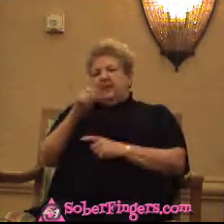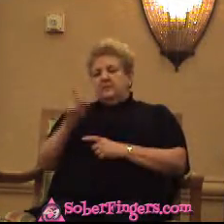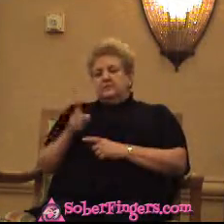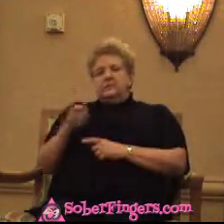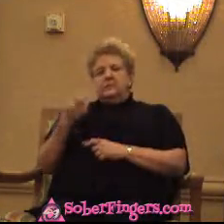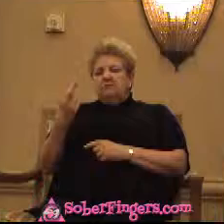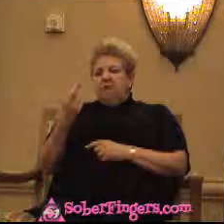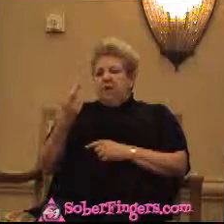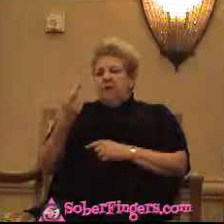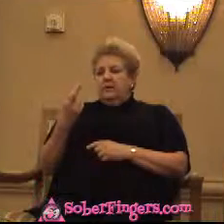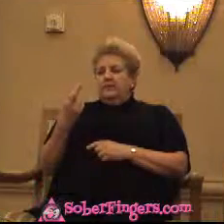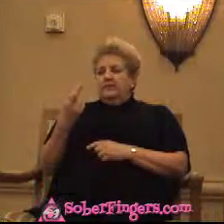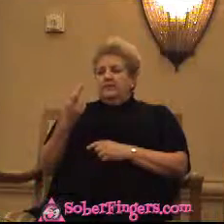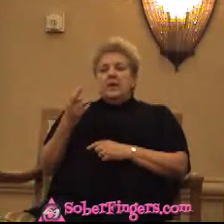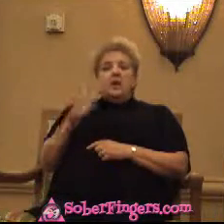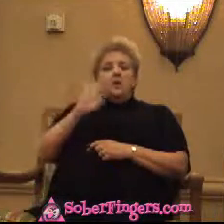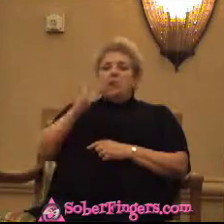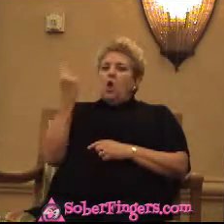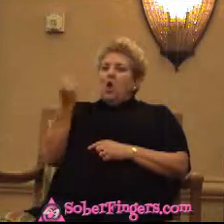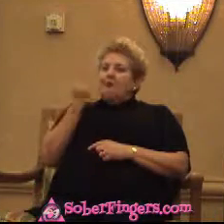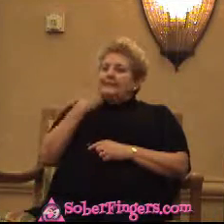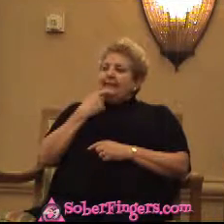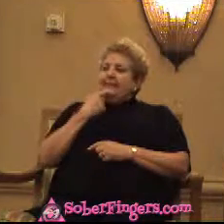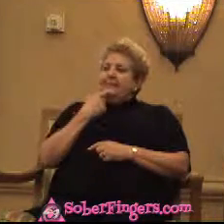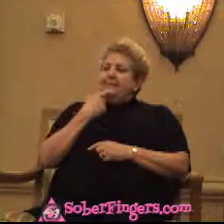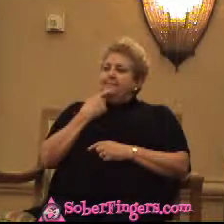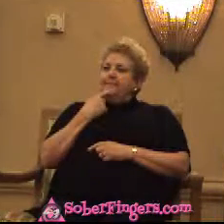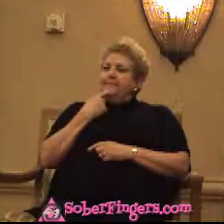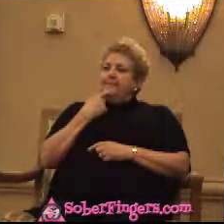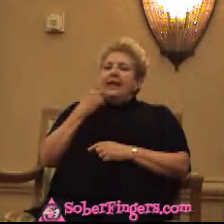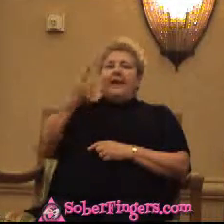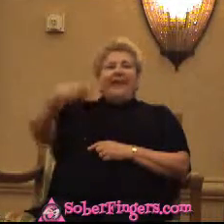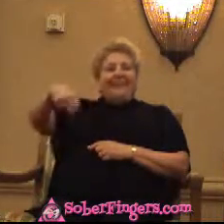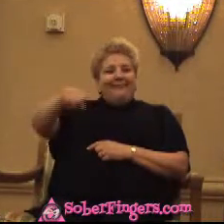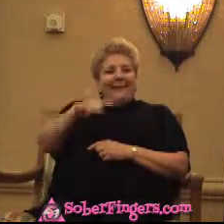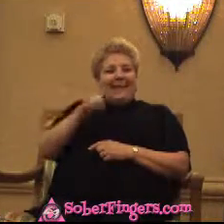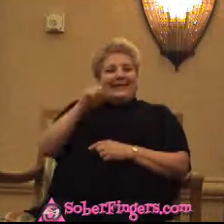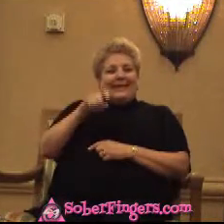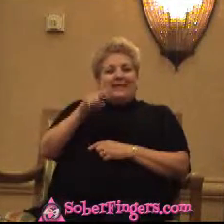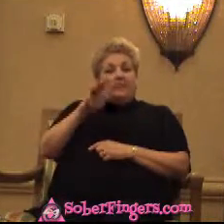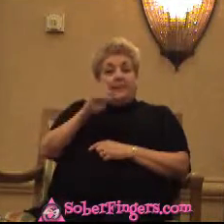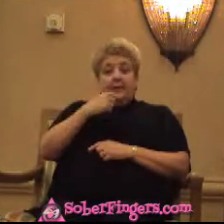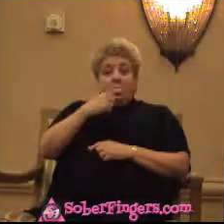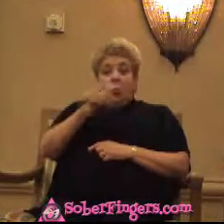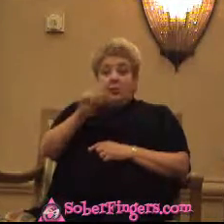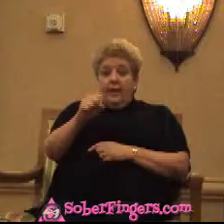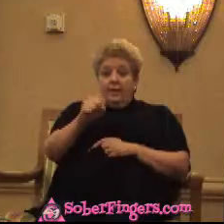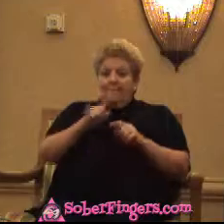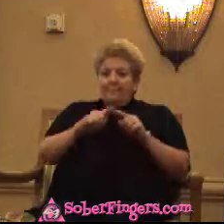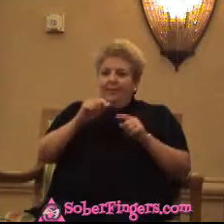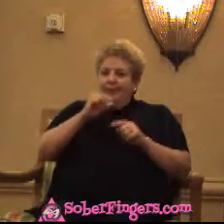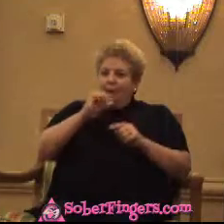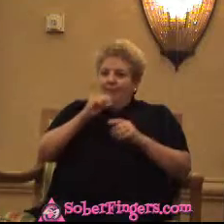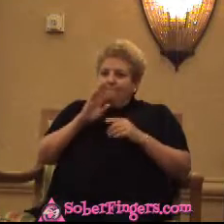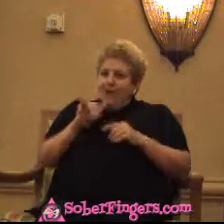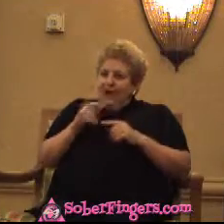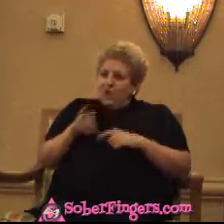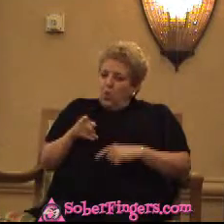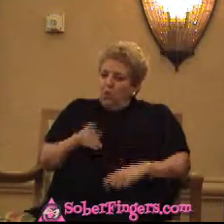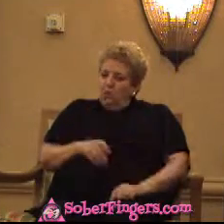in Dallas. He used to tell us all the time, they need to be told, but not by you. And that's the best advice I ever got.